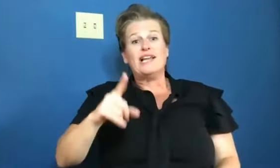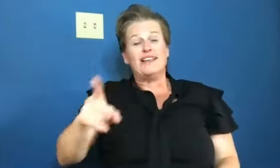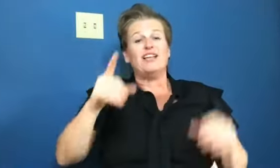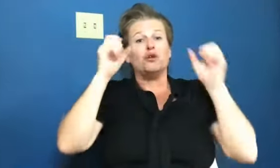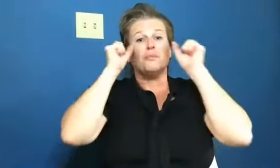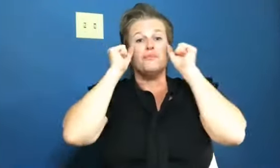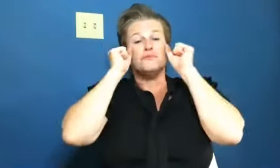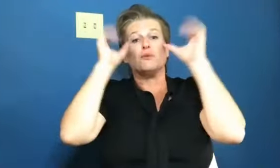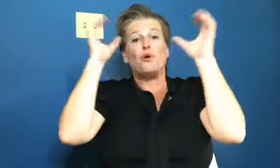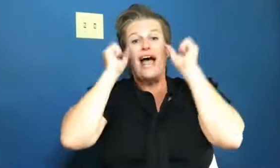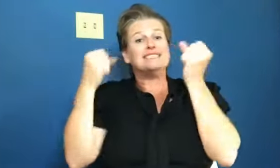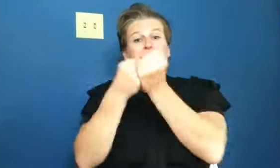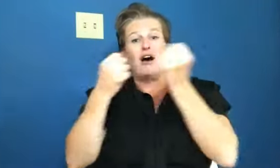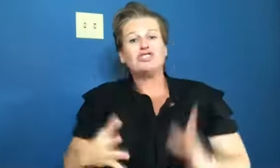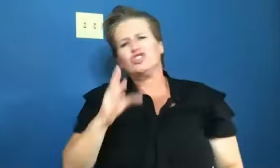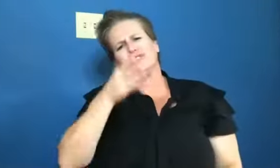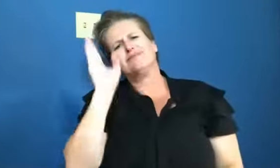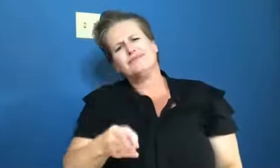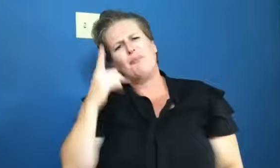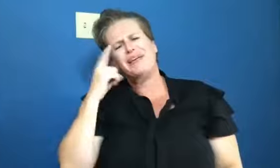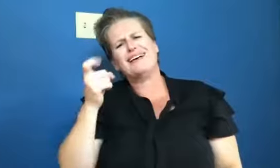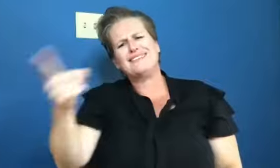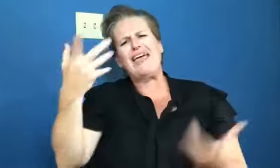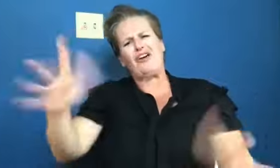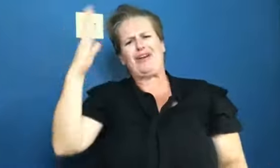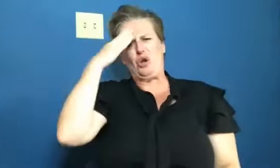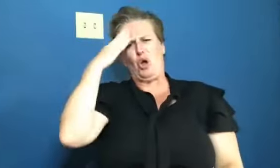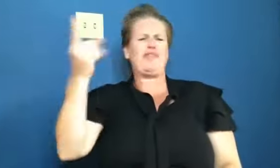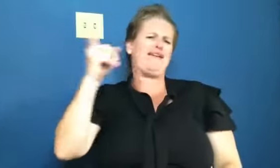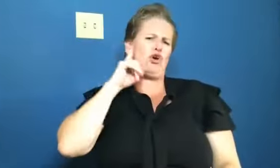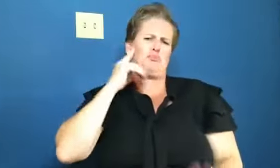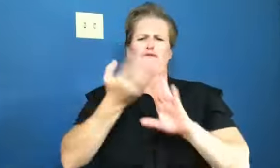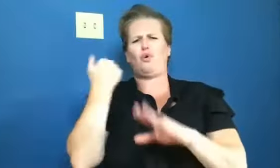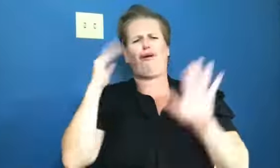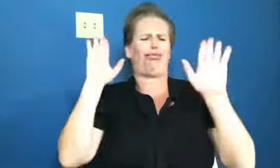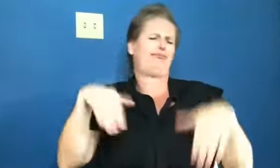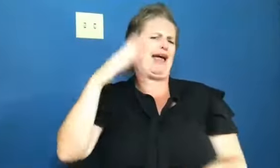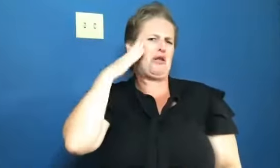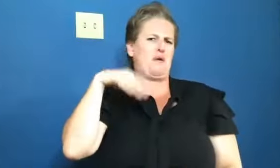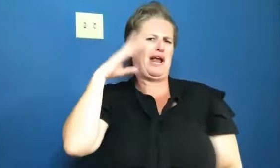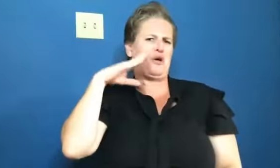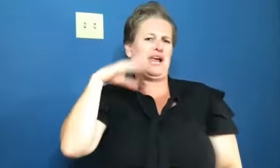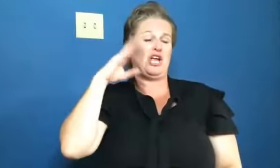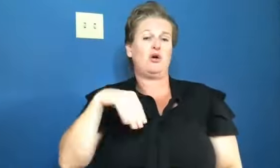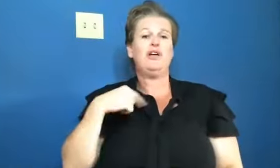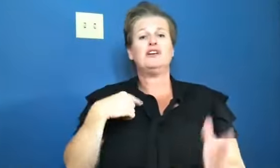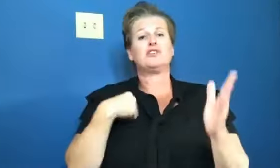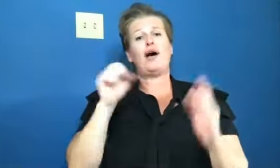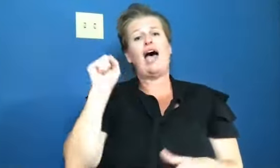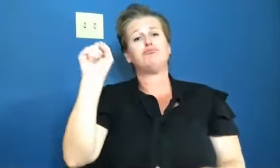And so I started the last couple of ones, and I'd read them, and I'd look over at her, and she didn't even bat an eye. And I read another one, she